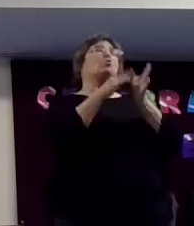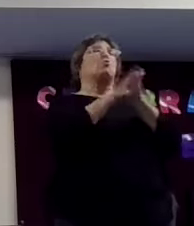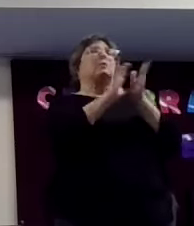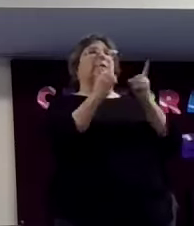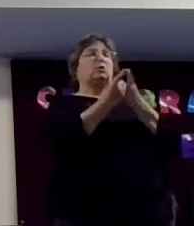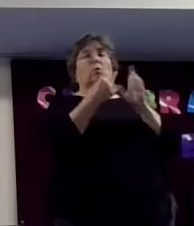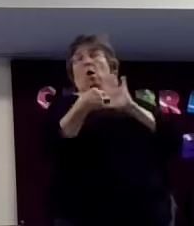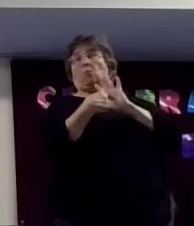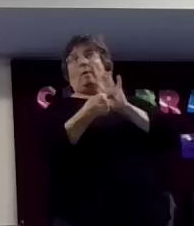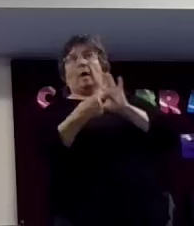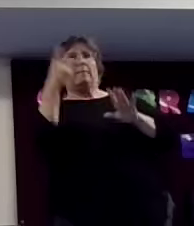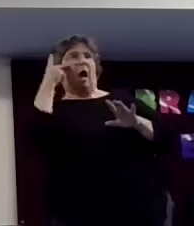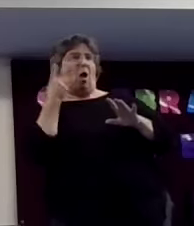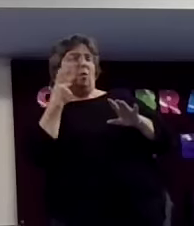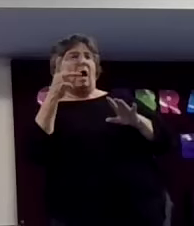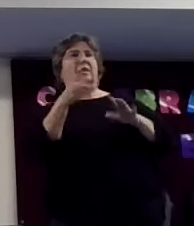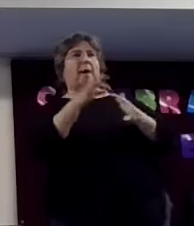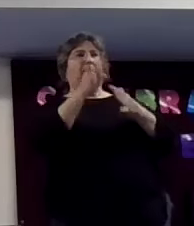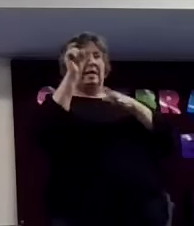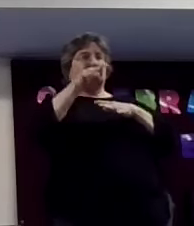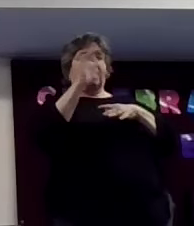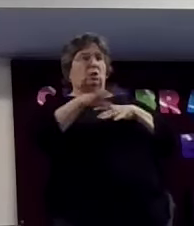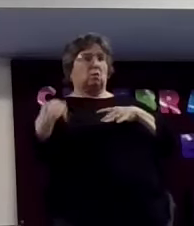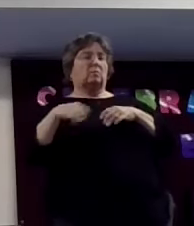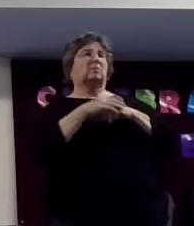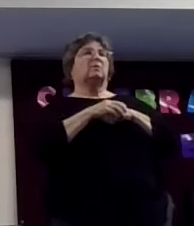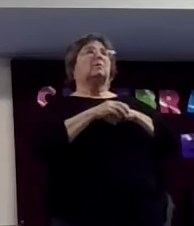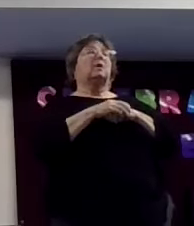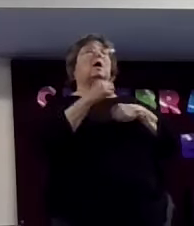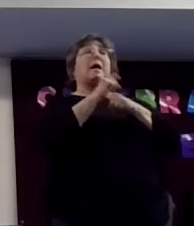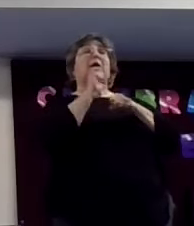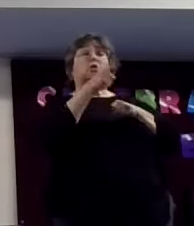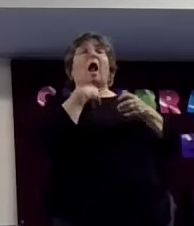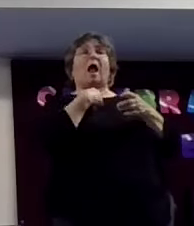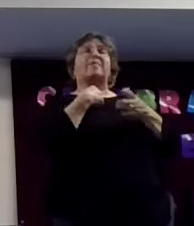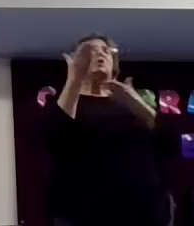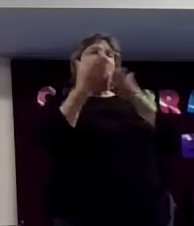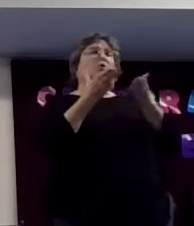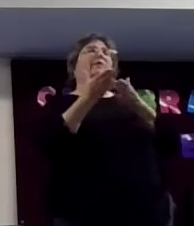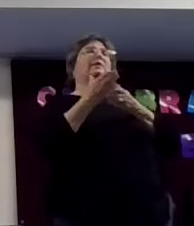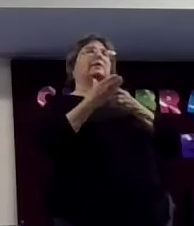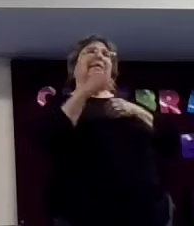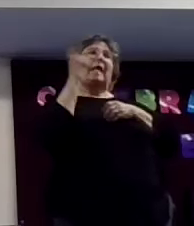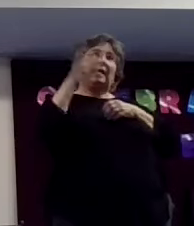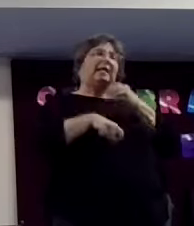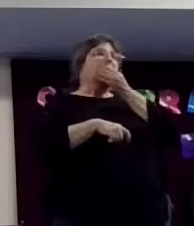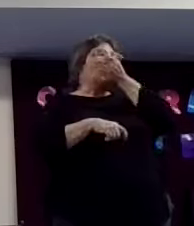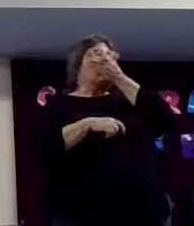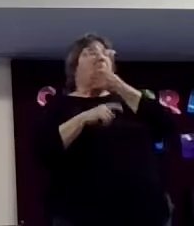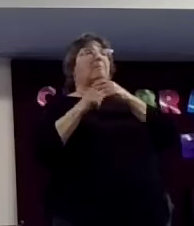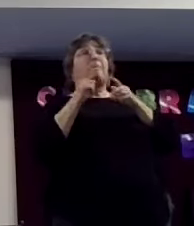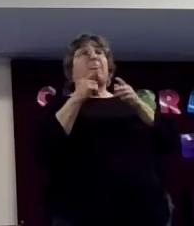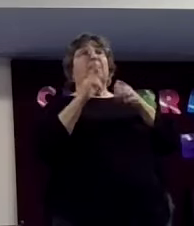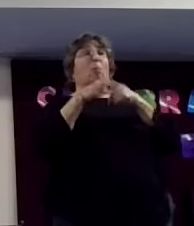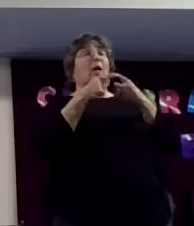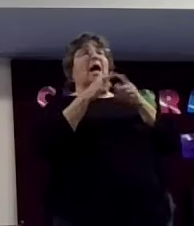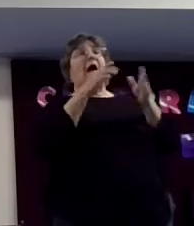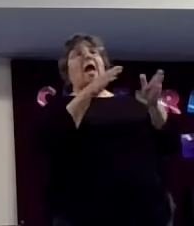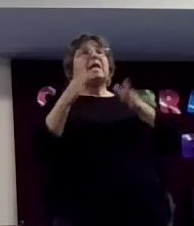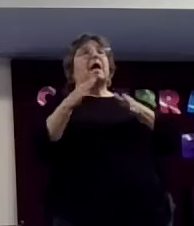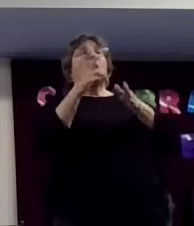districts on behalf of parents and their special needs children to make sure they got the services that they need. And when I was at